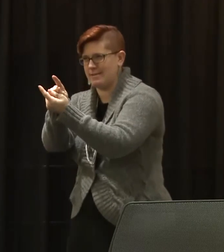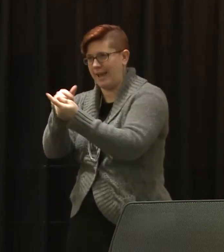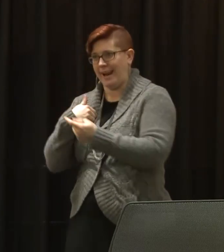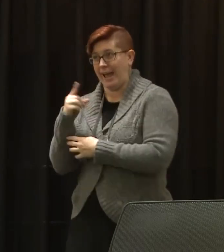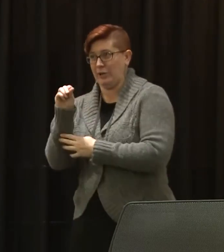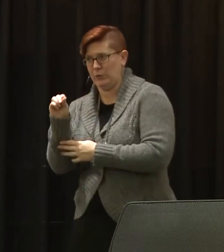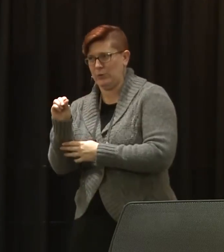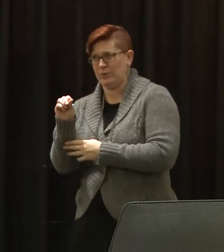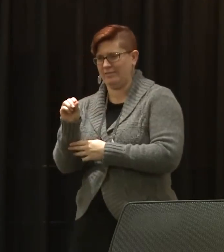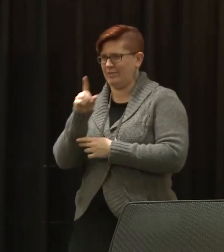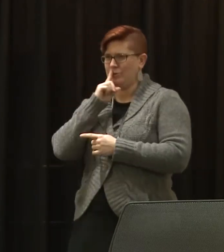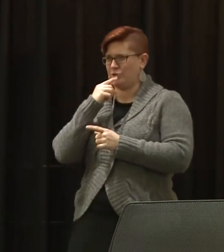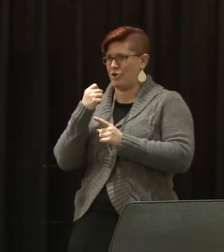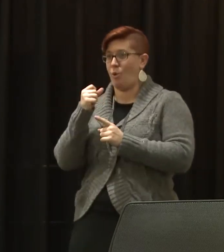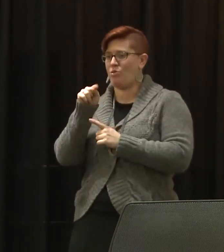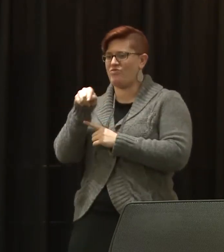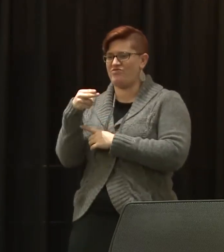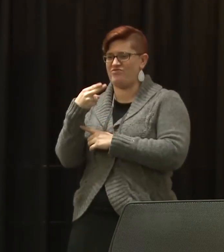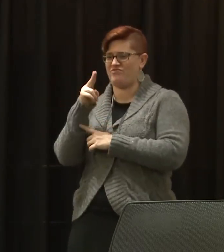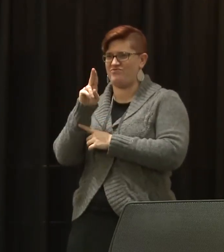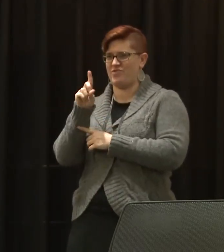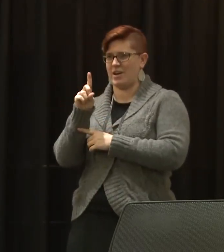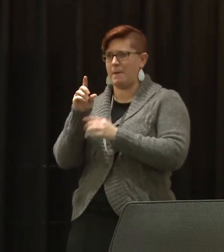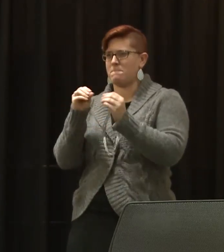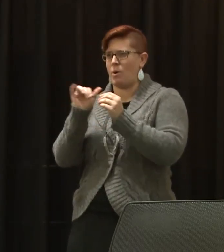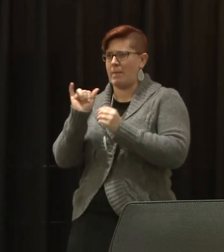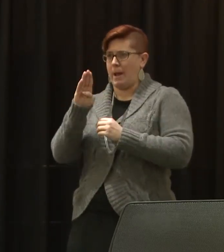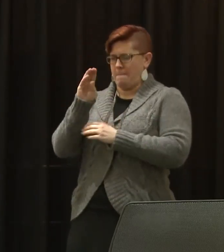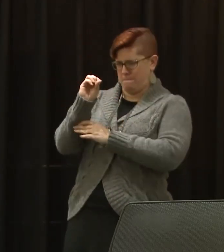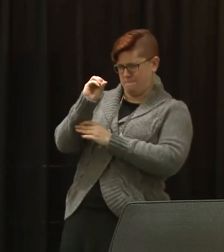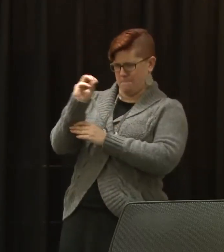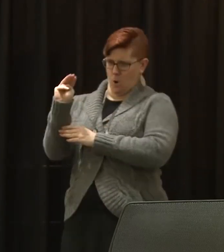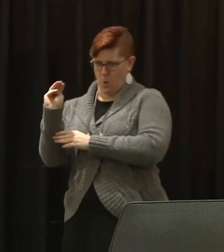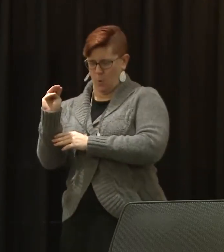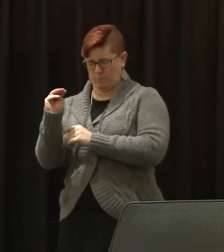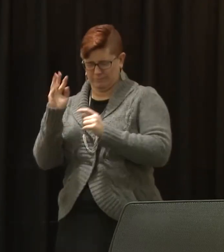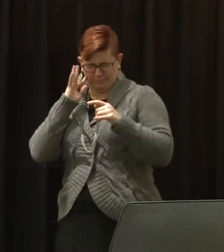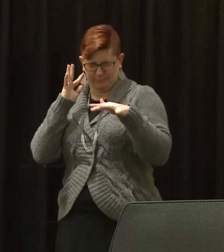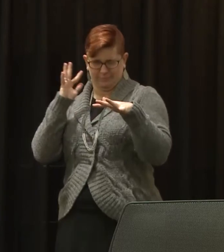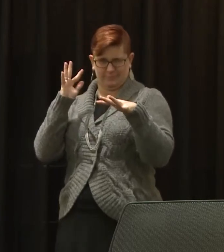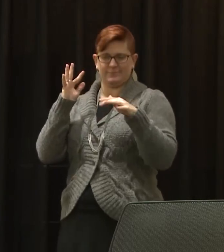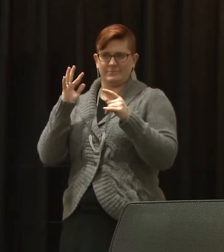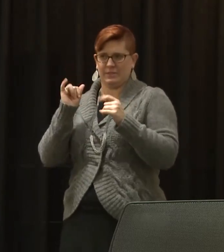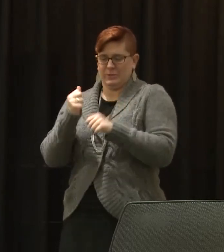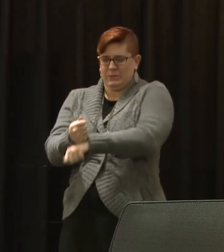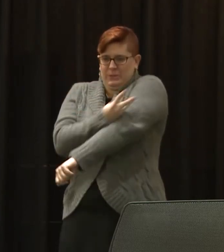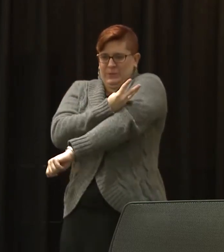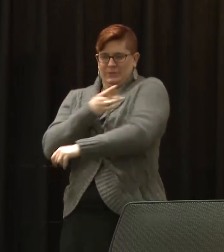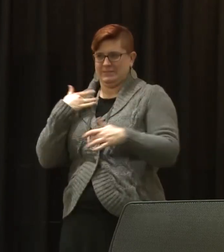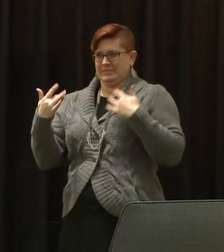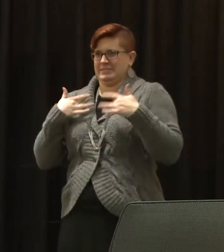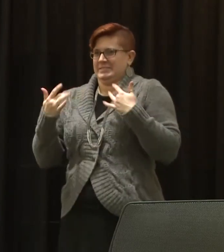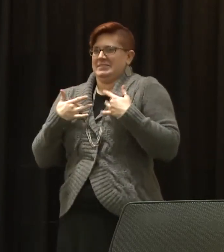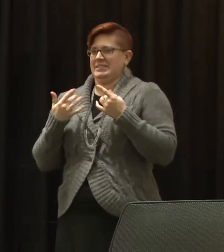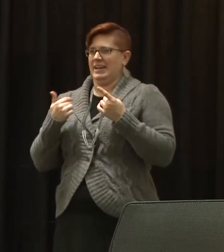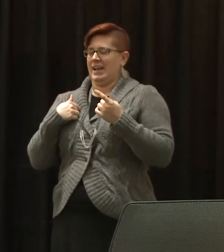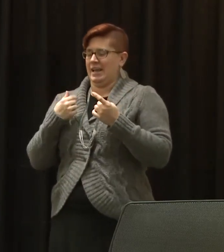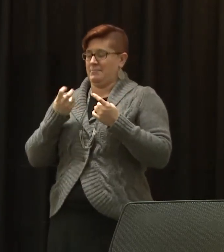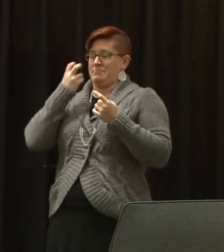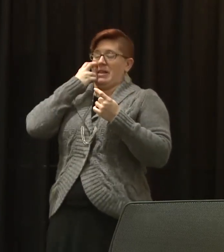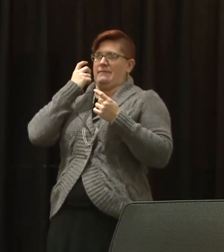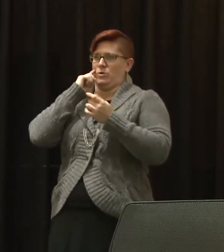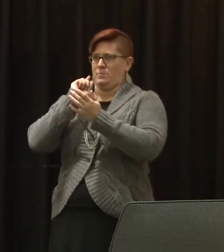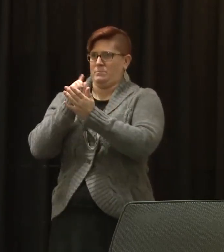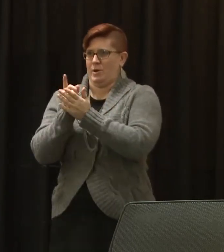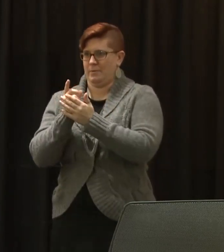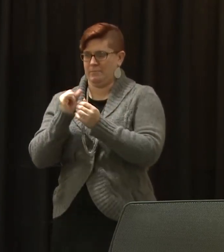do. There's no thud this time. It's more of a boom, a rippling force of sound that chills and excites me. I am blinded